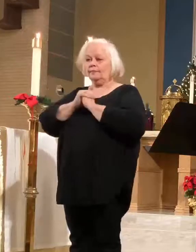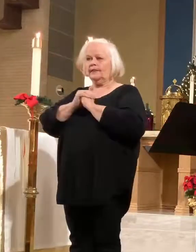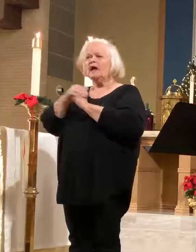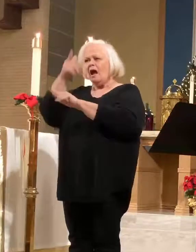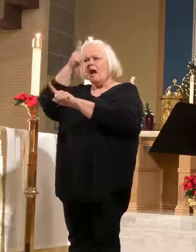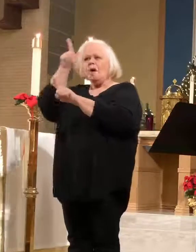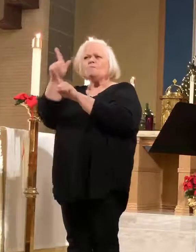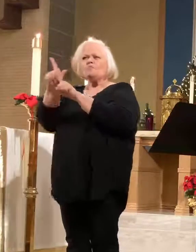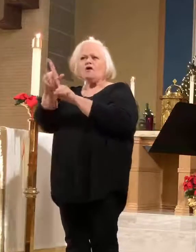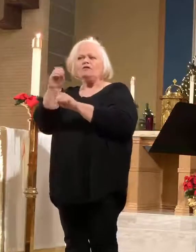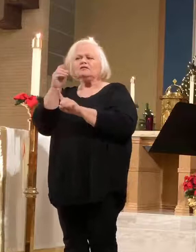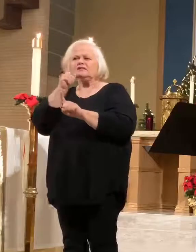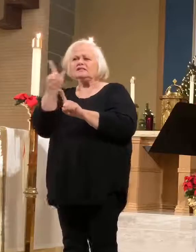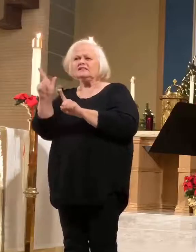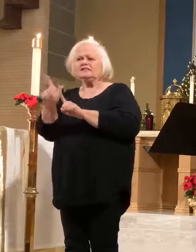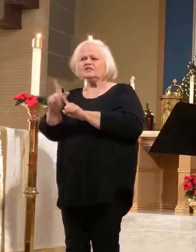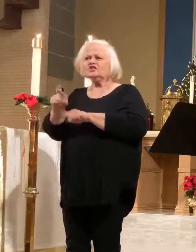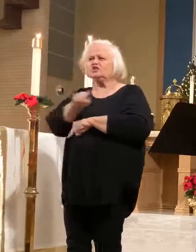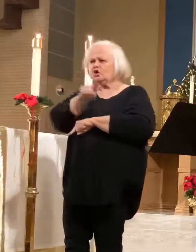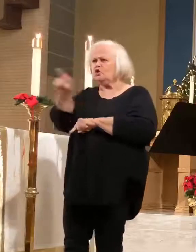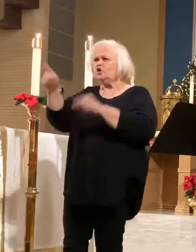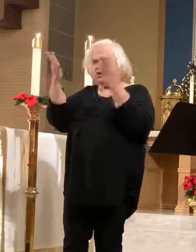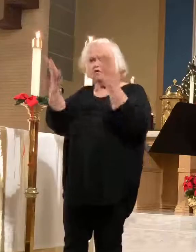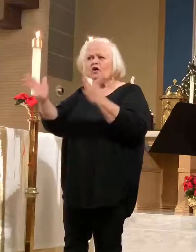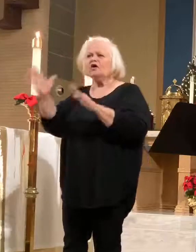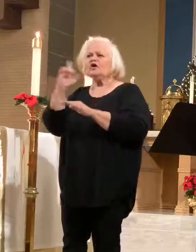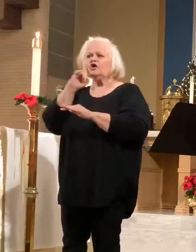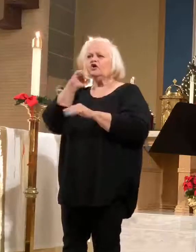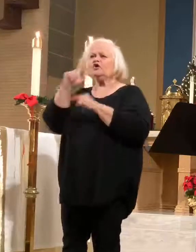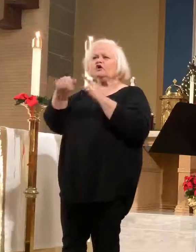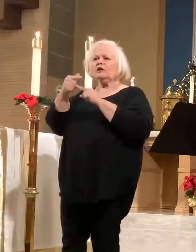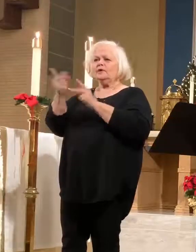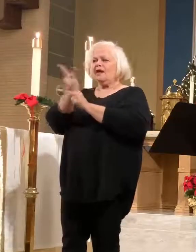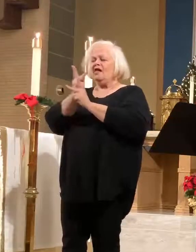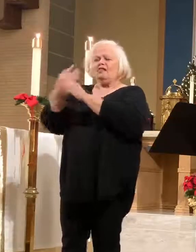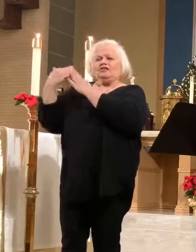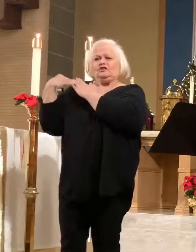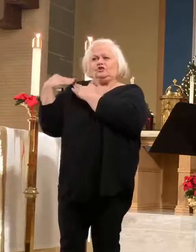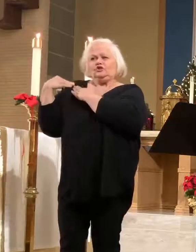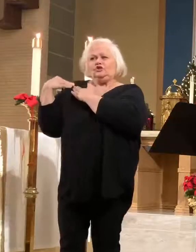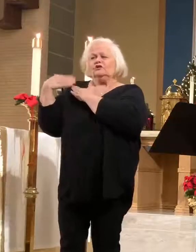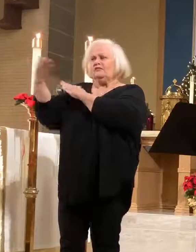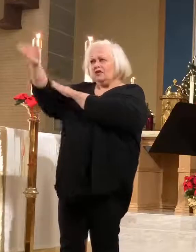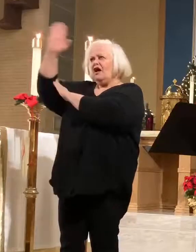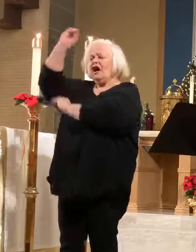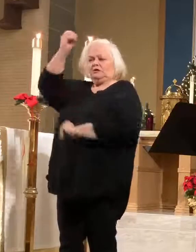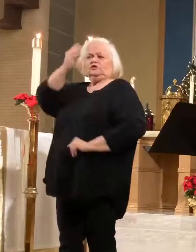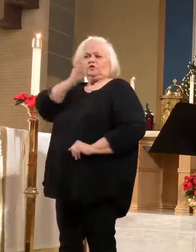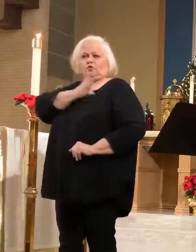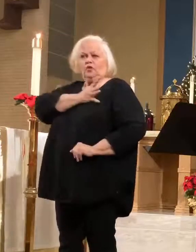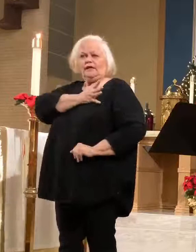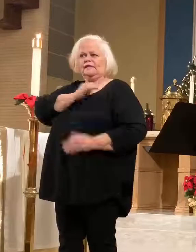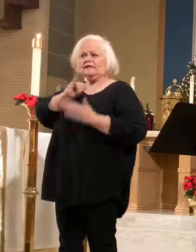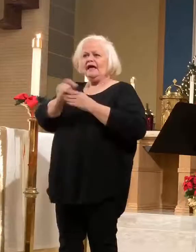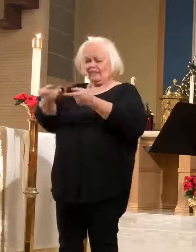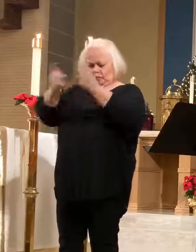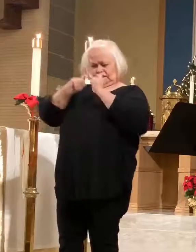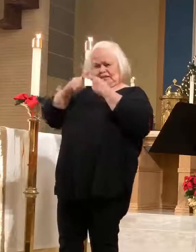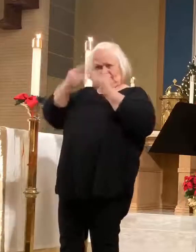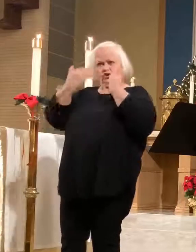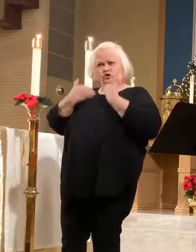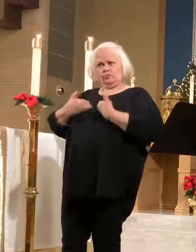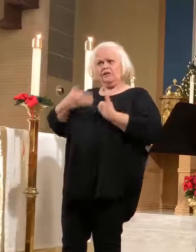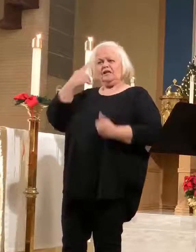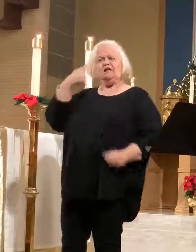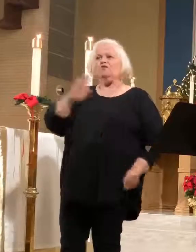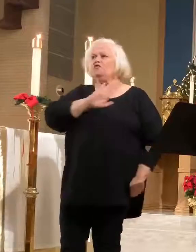Brothers and sisters, you have heard of the stewardship of God's grace that was given to me for